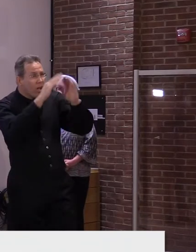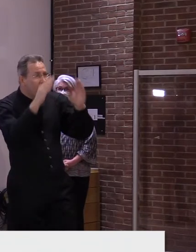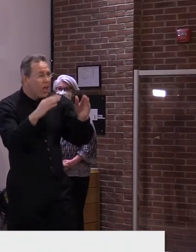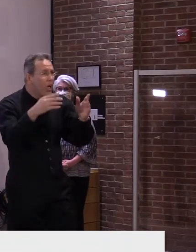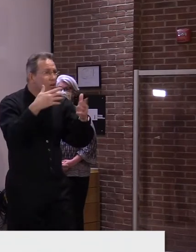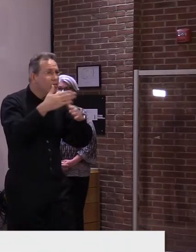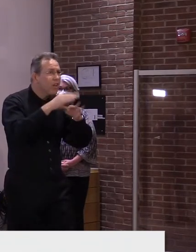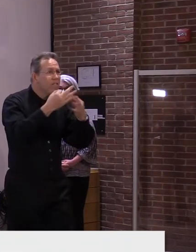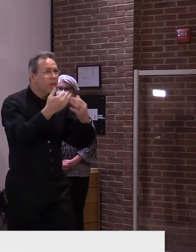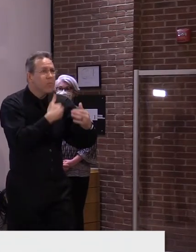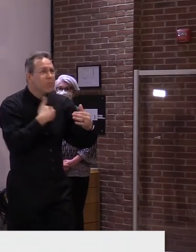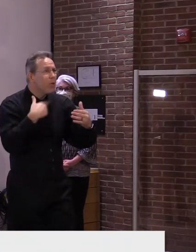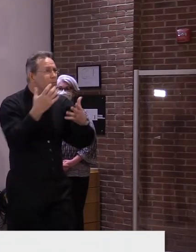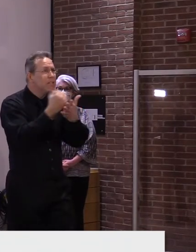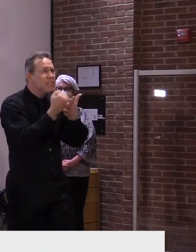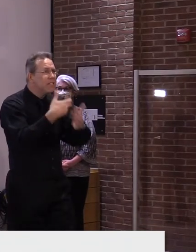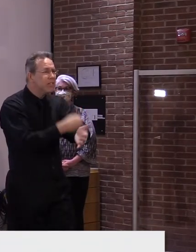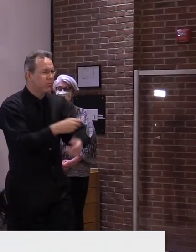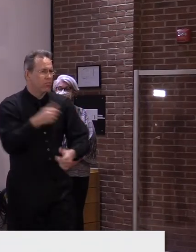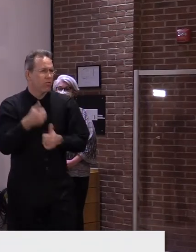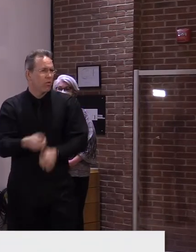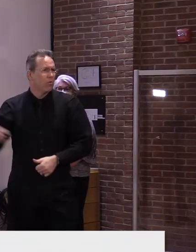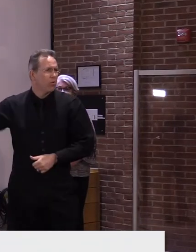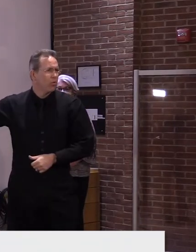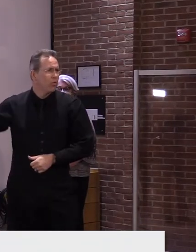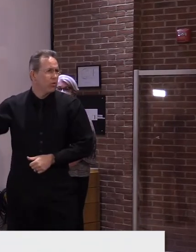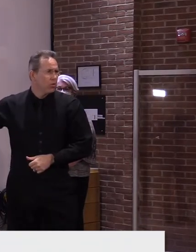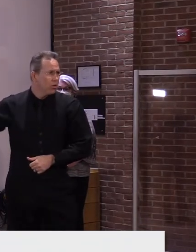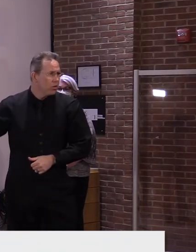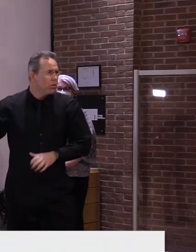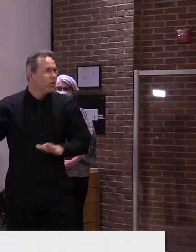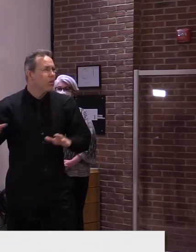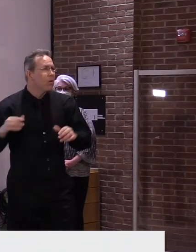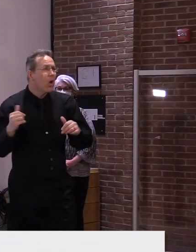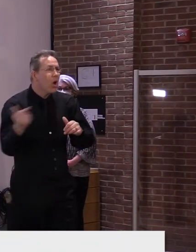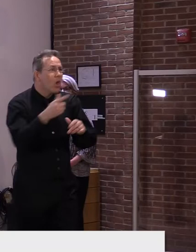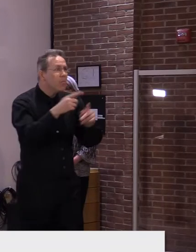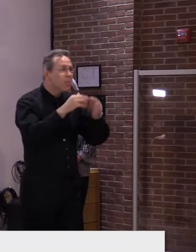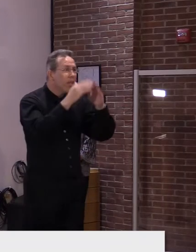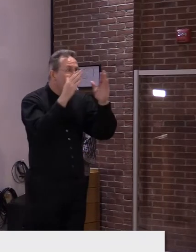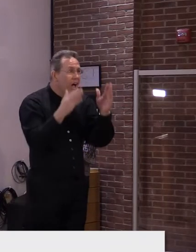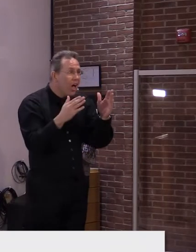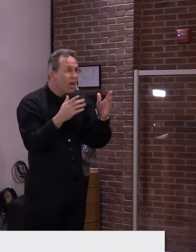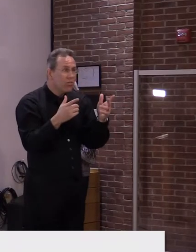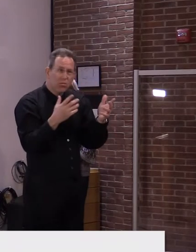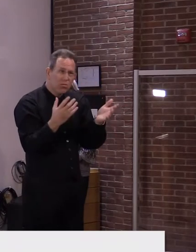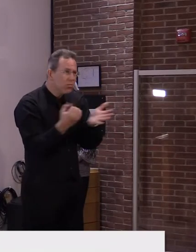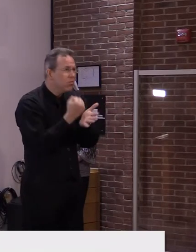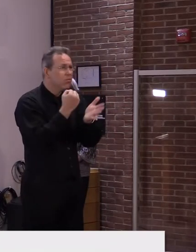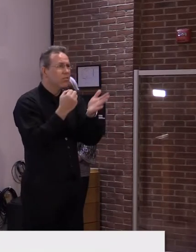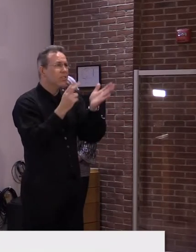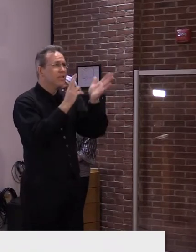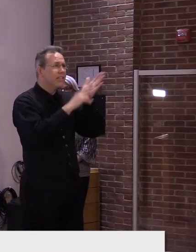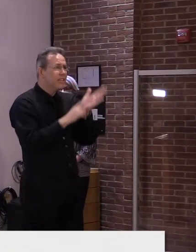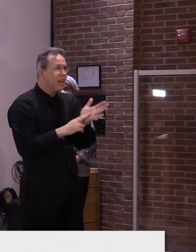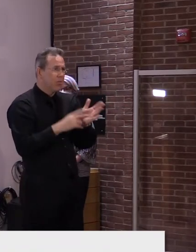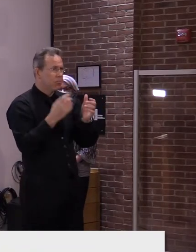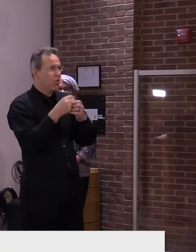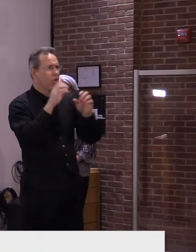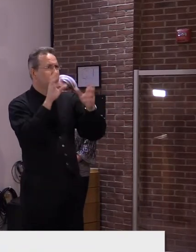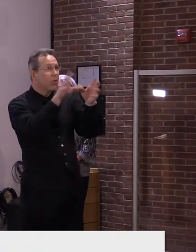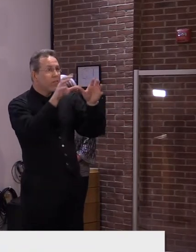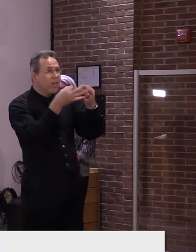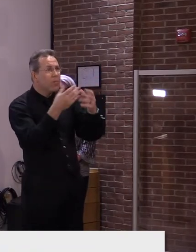through using this approach in a very rapid period of time, getting to the goal, the